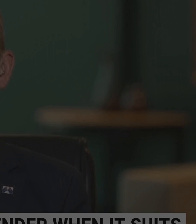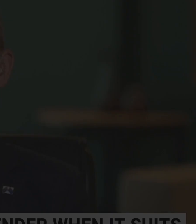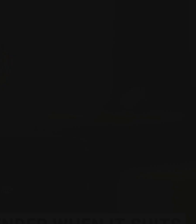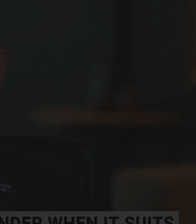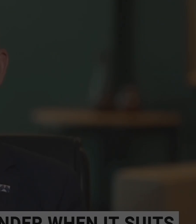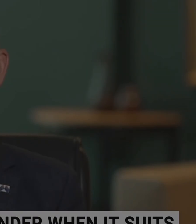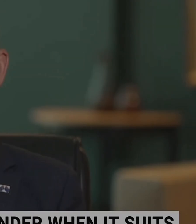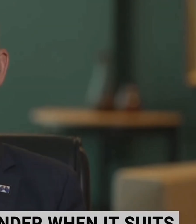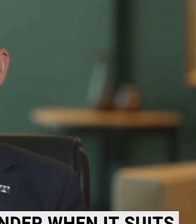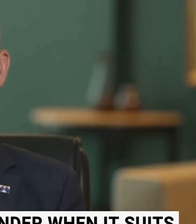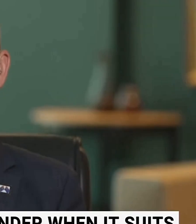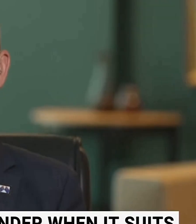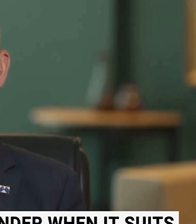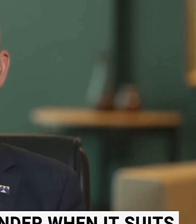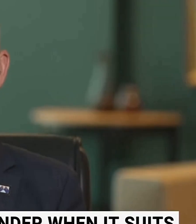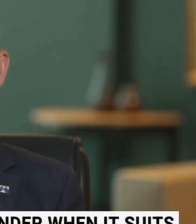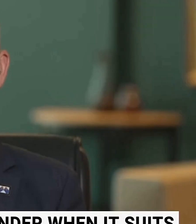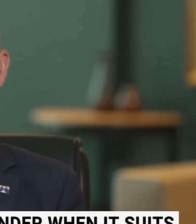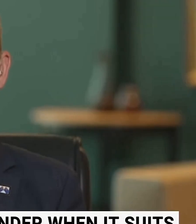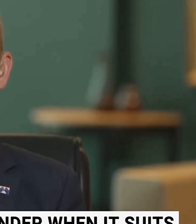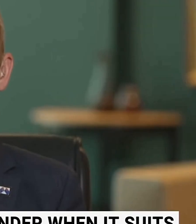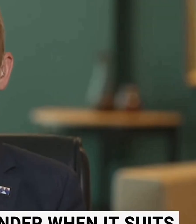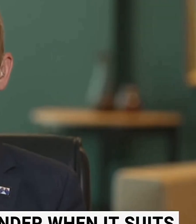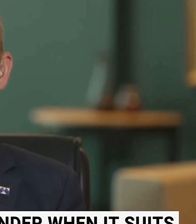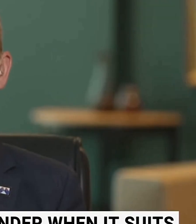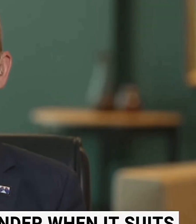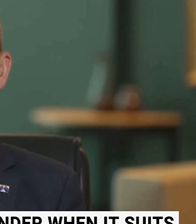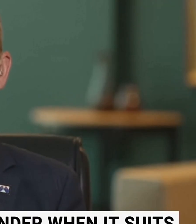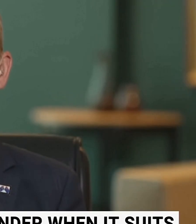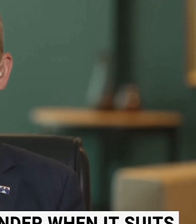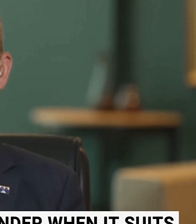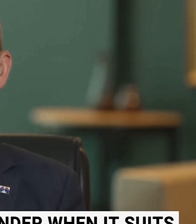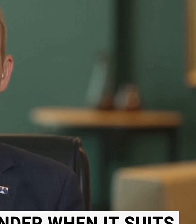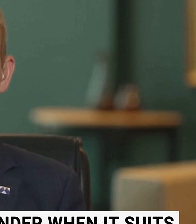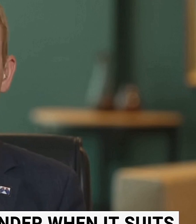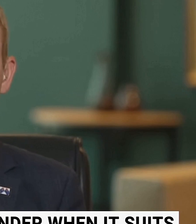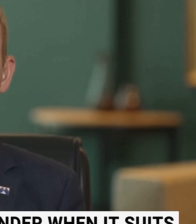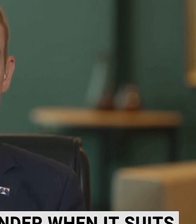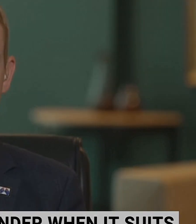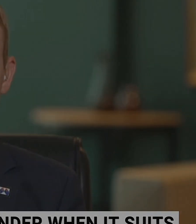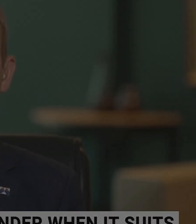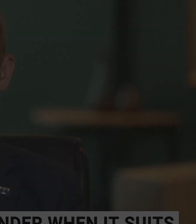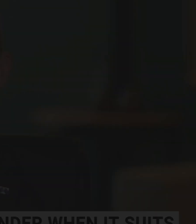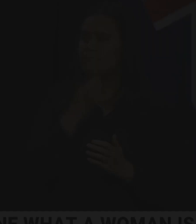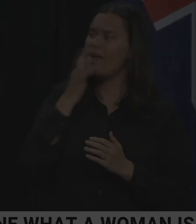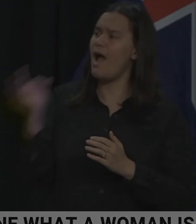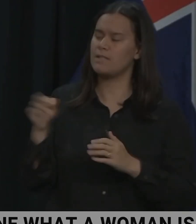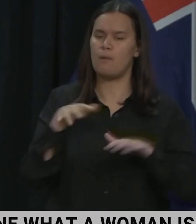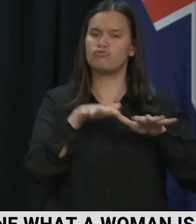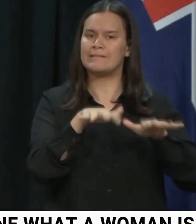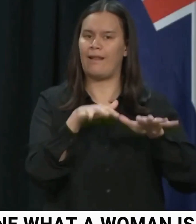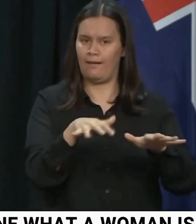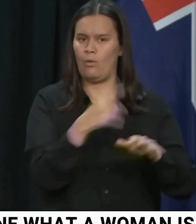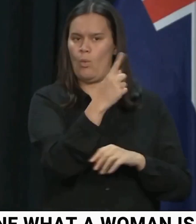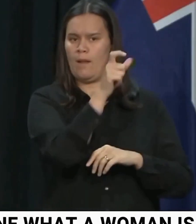uncomfortable about that. I think we do need to have, you know, honest conversations about it. It is happening and it's not okay and it's not fair. And how does